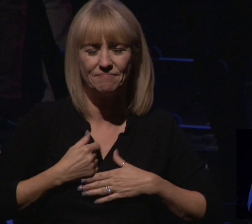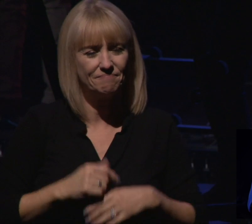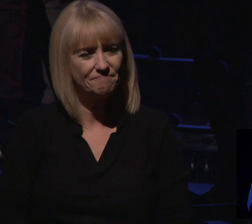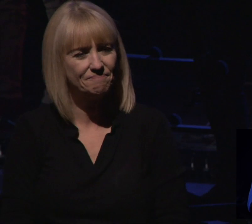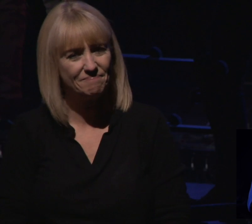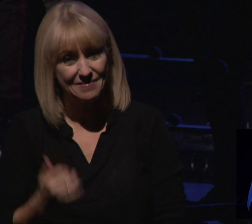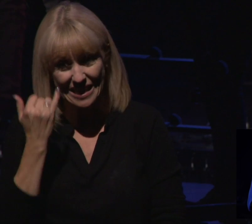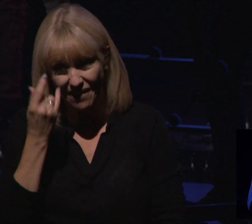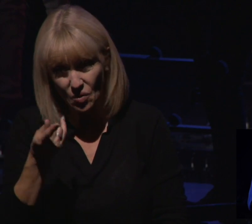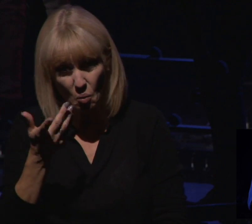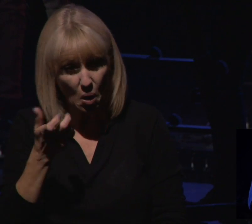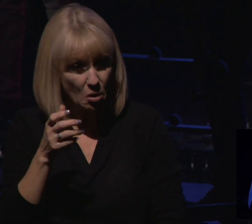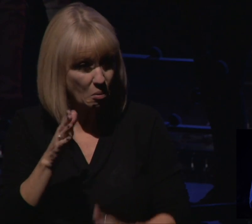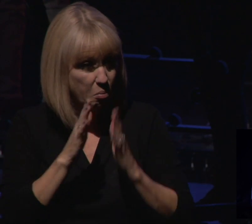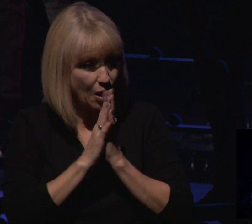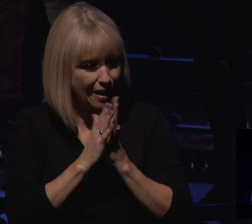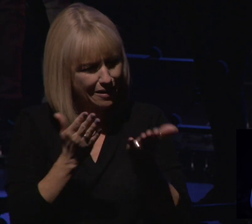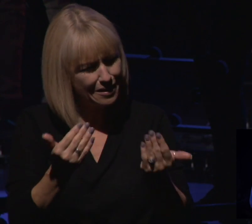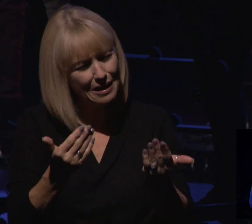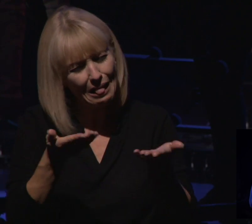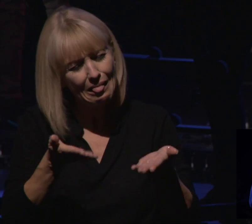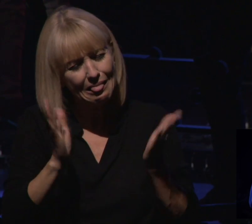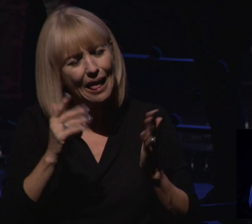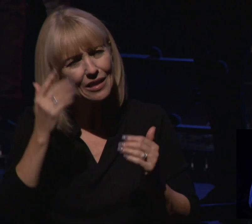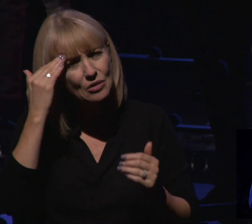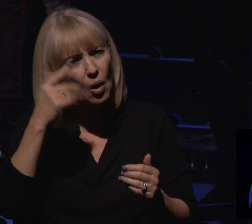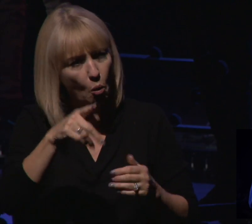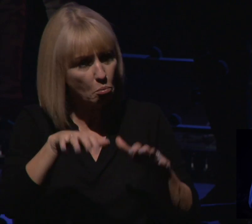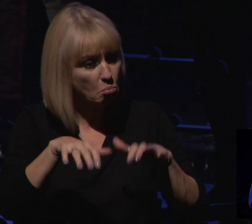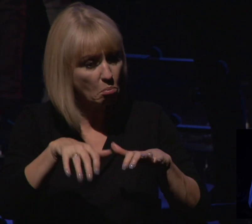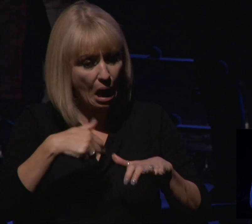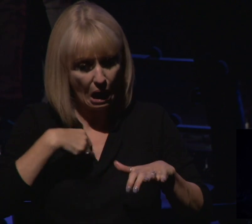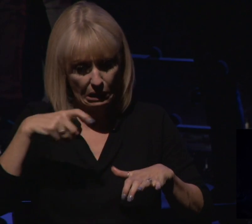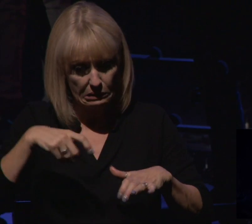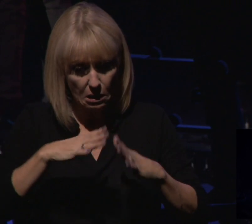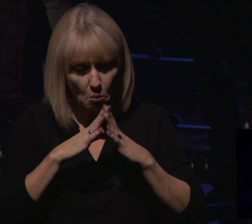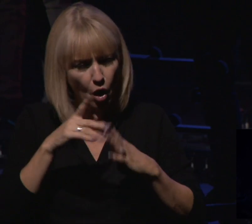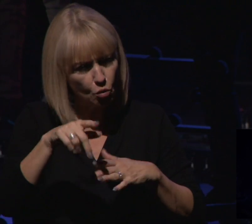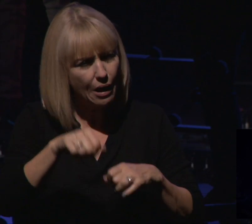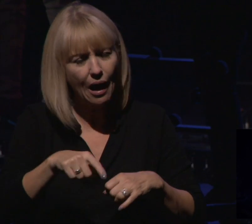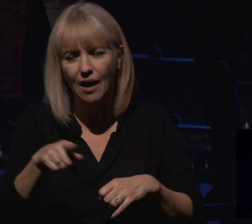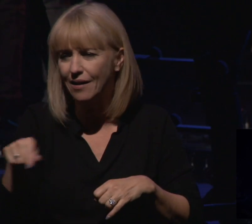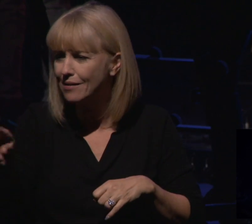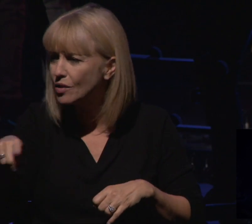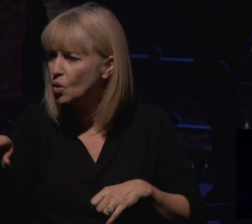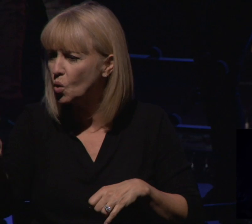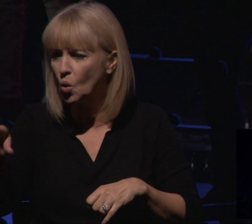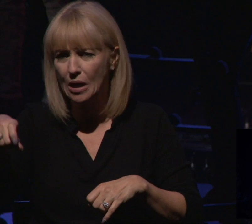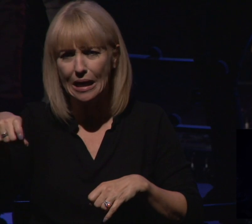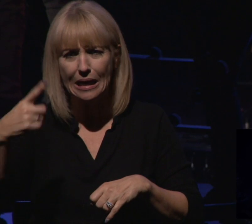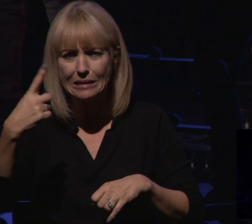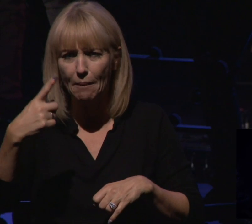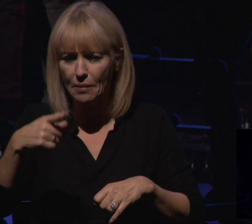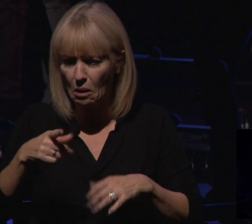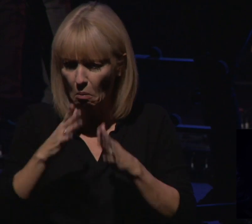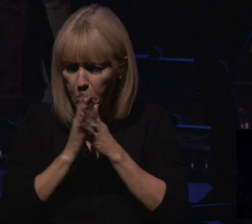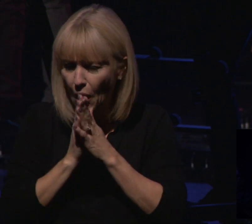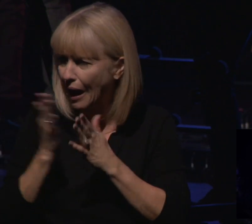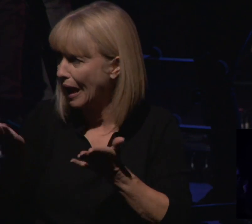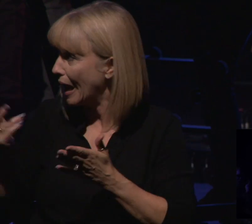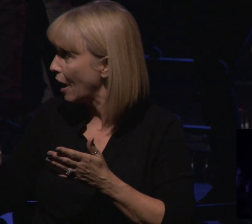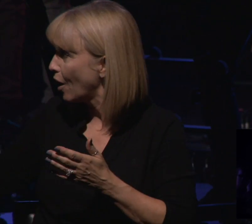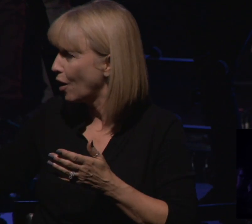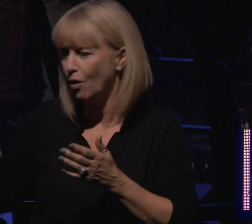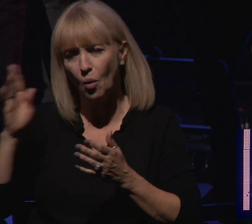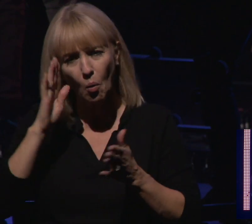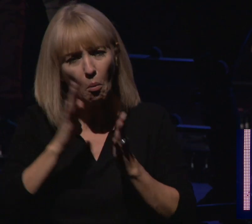right now. There's some things we can pray with you about. We'd like to do that. If you're online, you can go down and click in just that spot where it says, I need prayer.